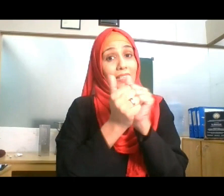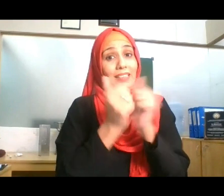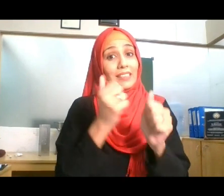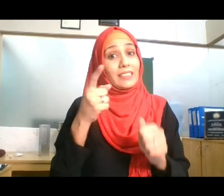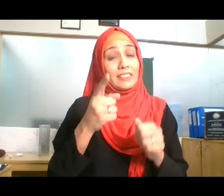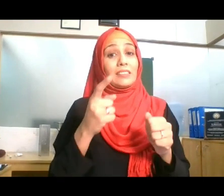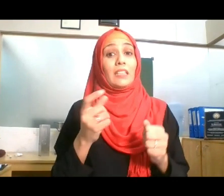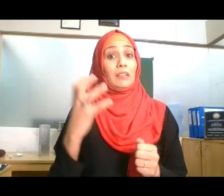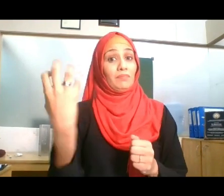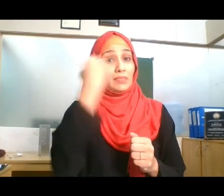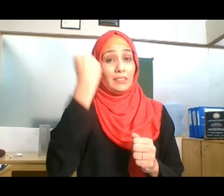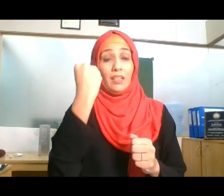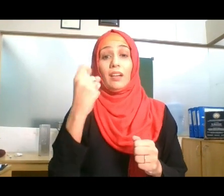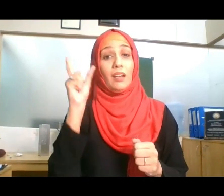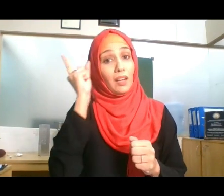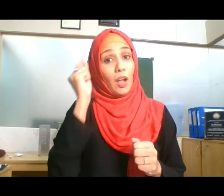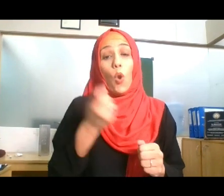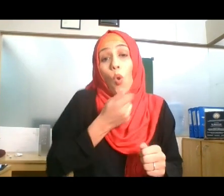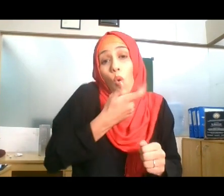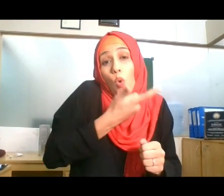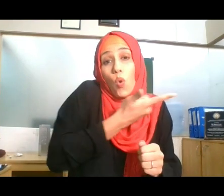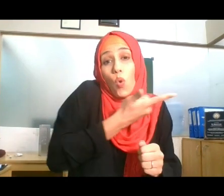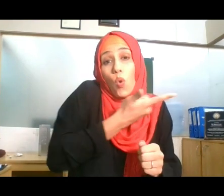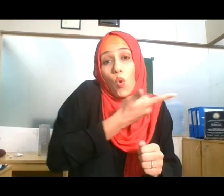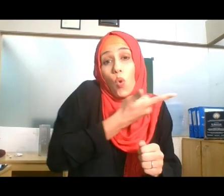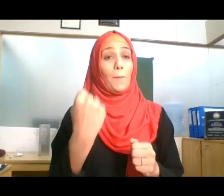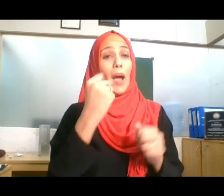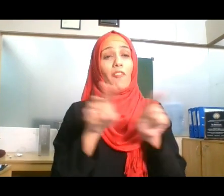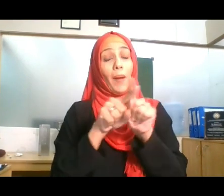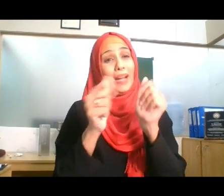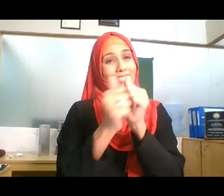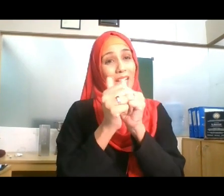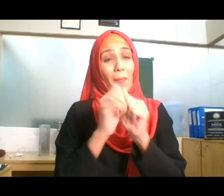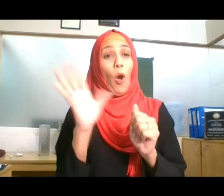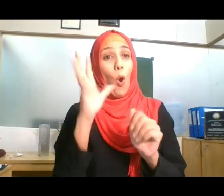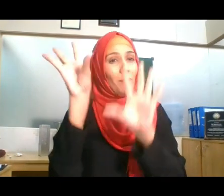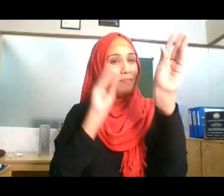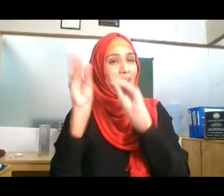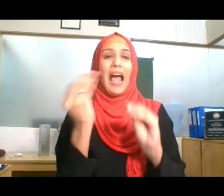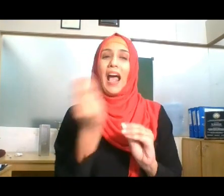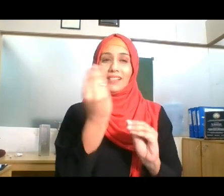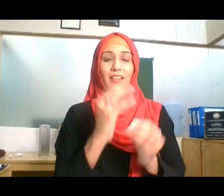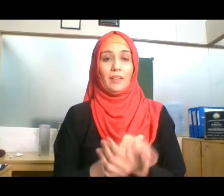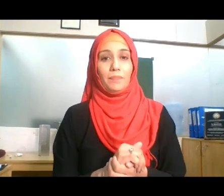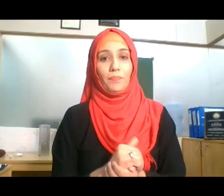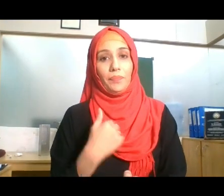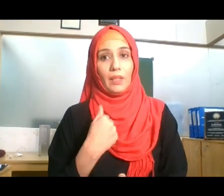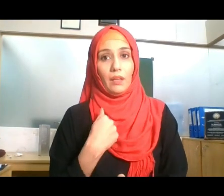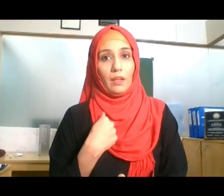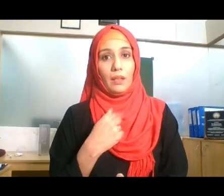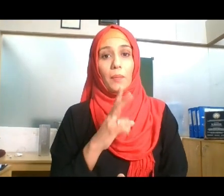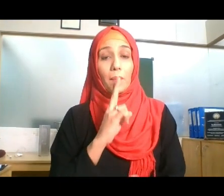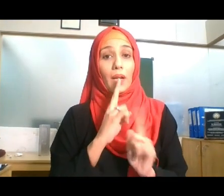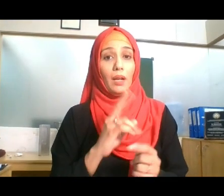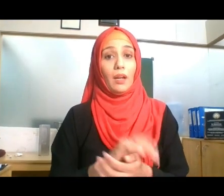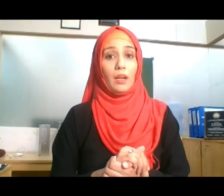to achieving the mission of giving people the power to bring the world closer together. First, I'll highlight a few of the milestones in